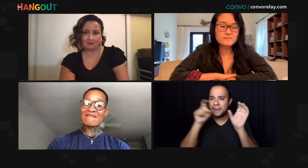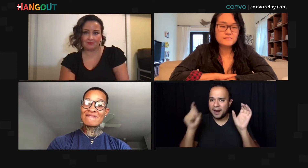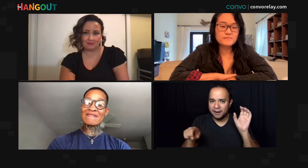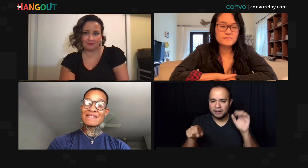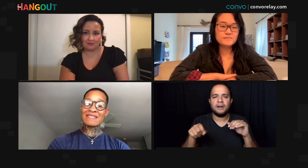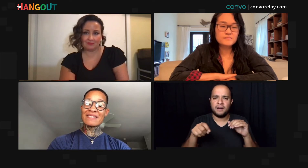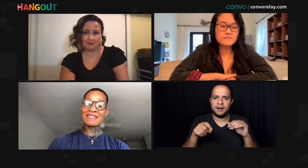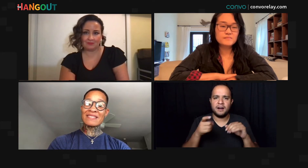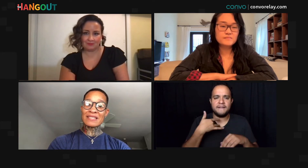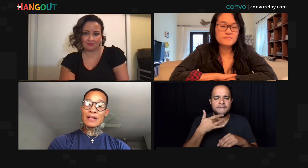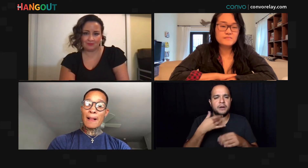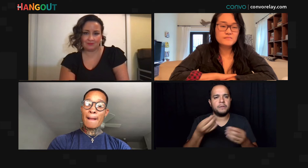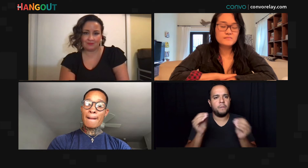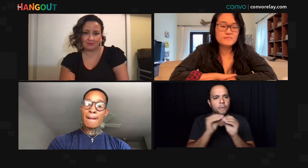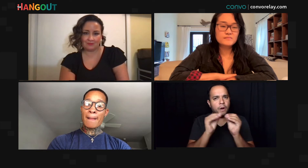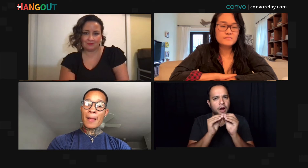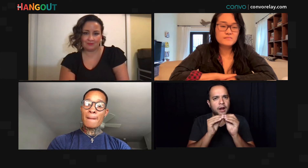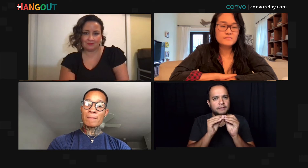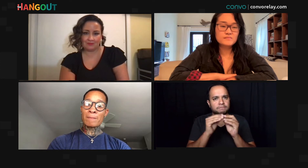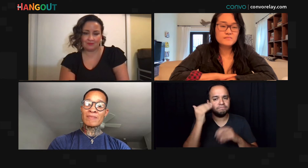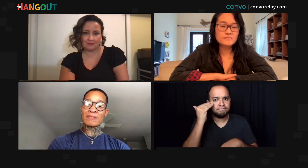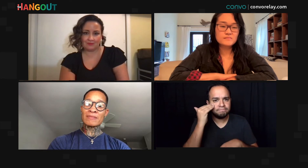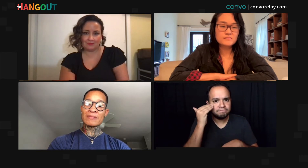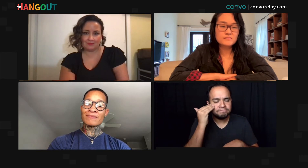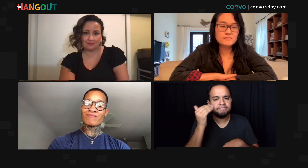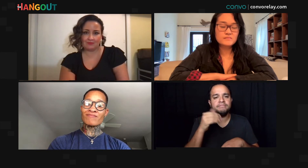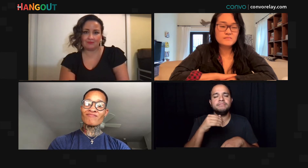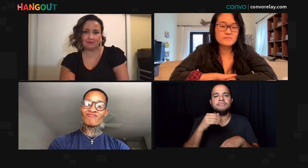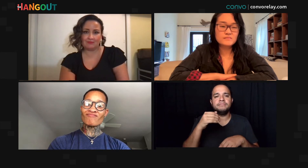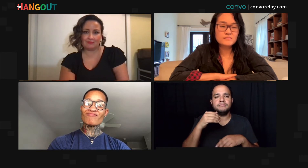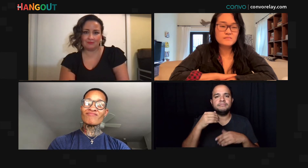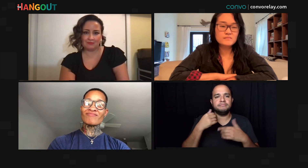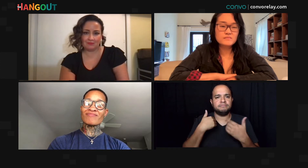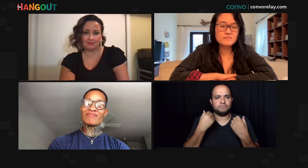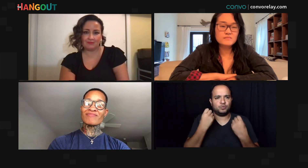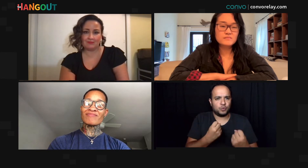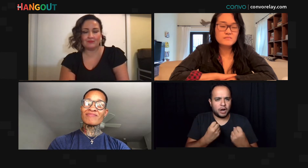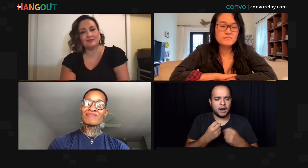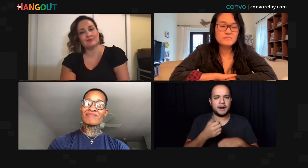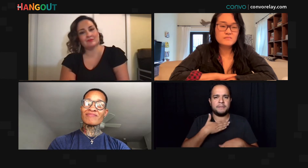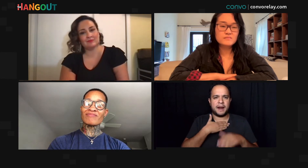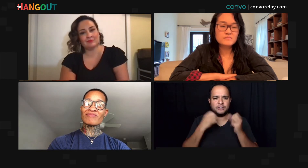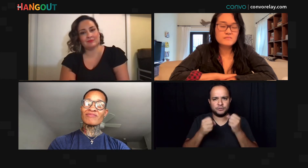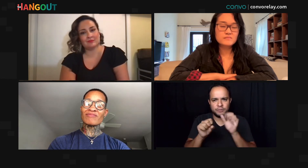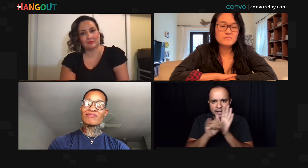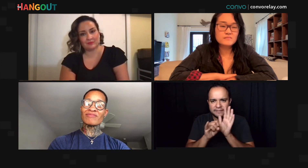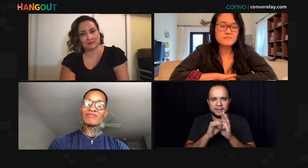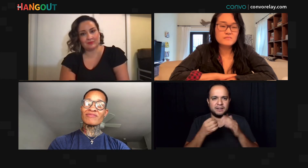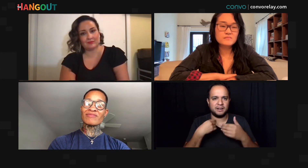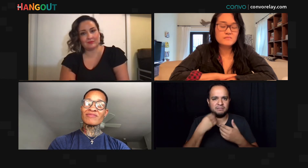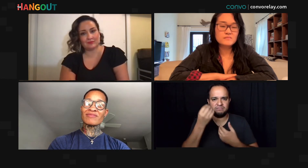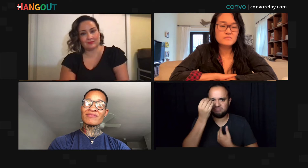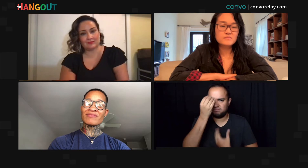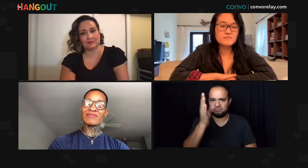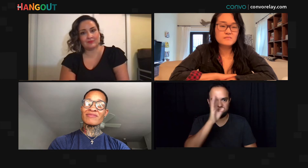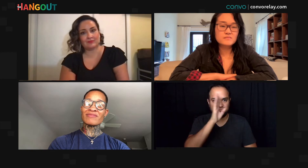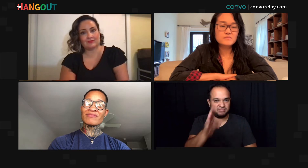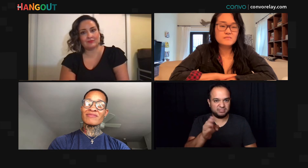on vacation, or rather on break. And I was much more aware. I was felt stronger in